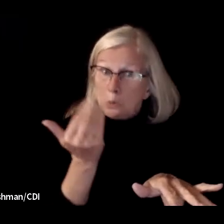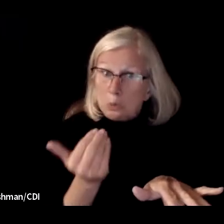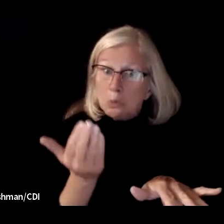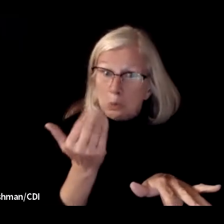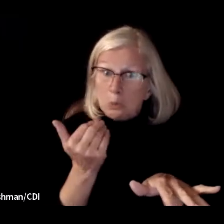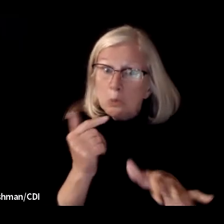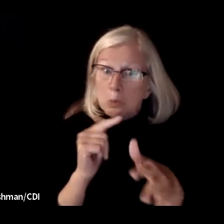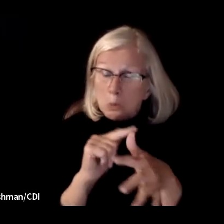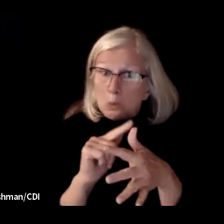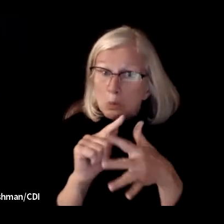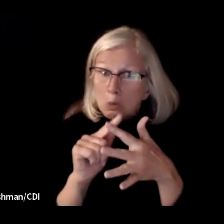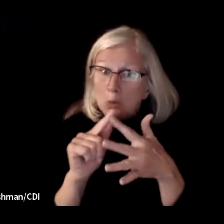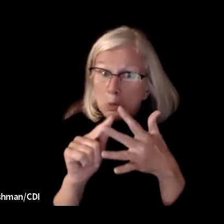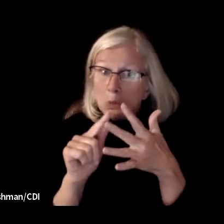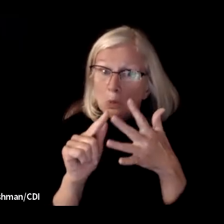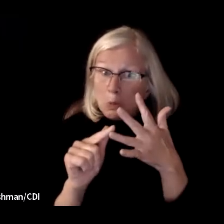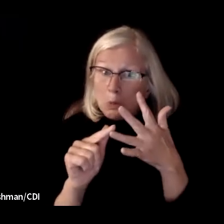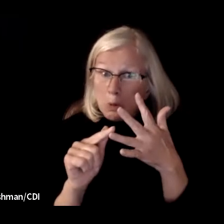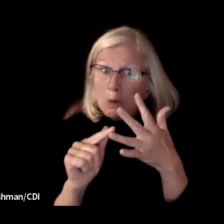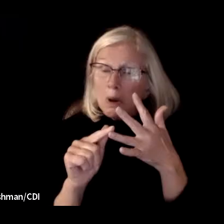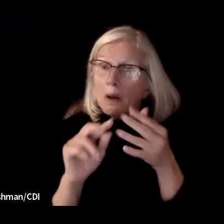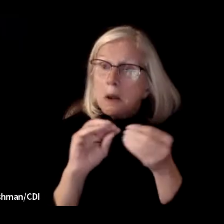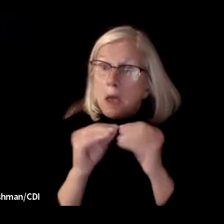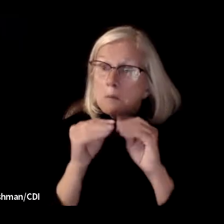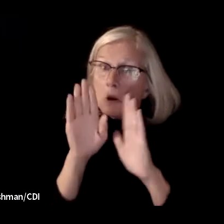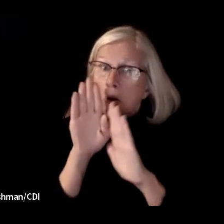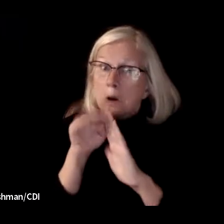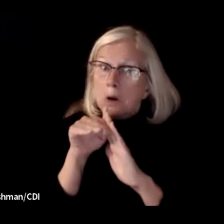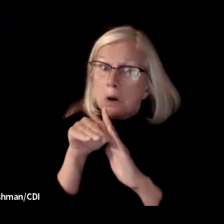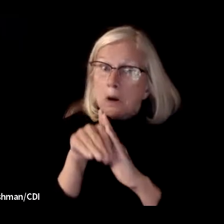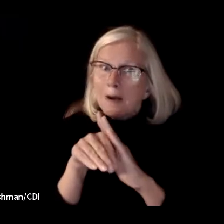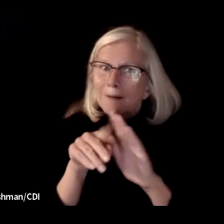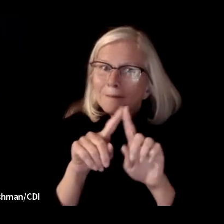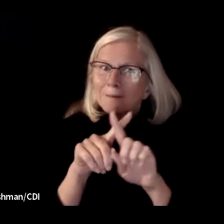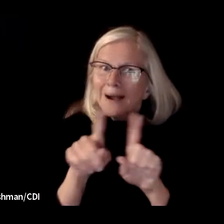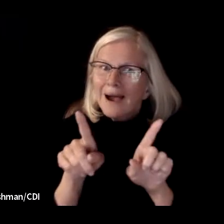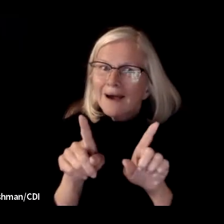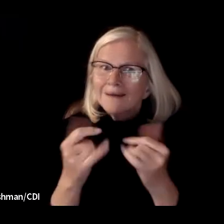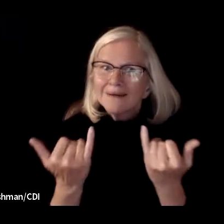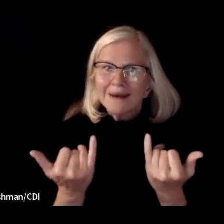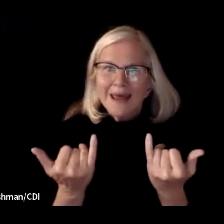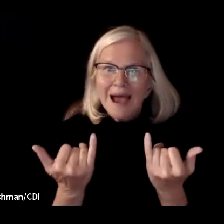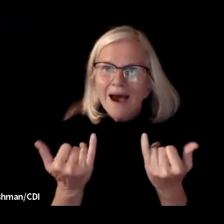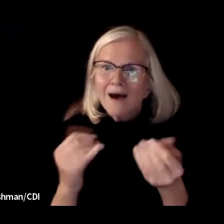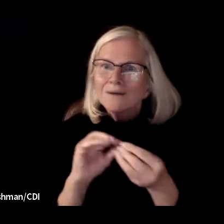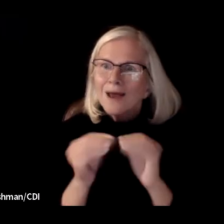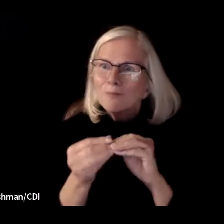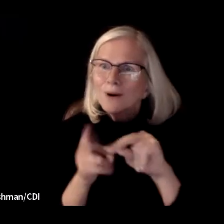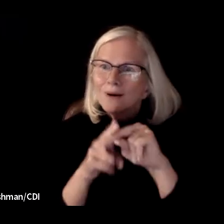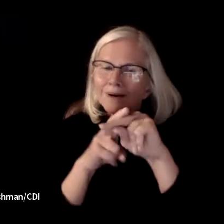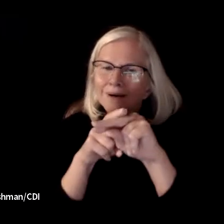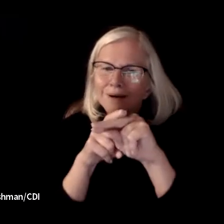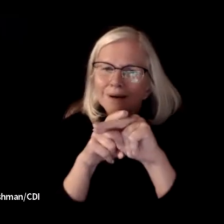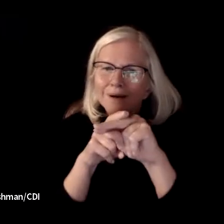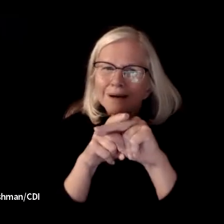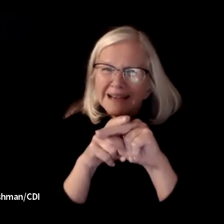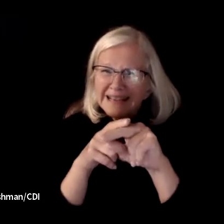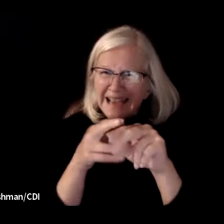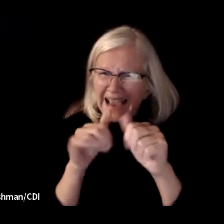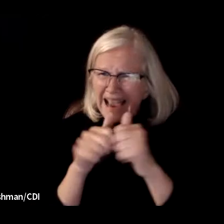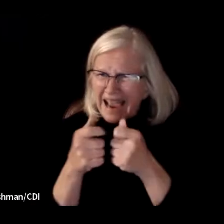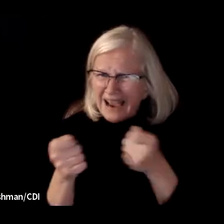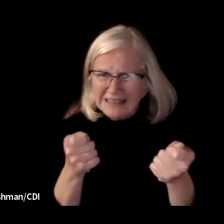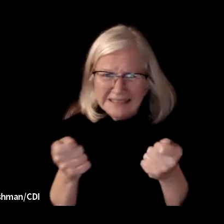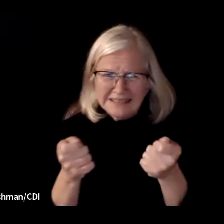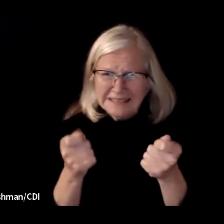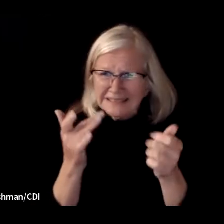the inpatient status, we're able to proceed and get things covered for the most part. It's tight. It's inconvenient if you're somebody that's